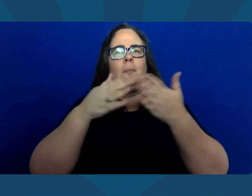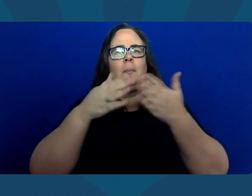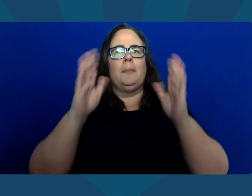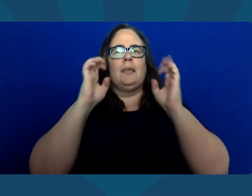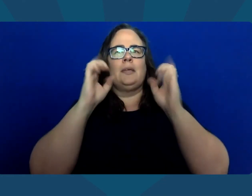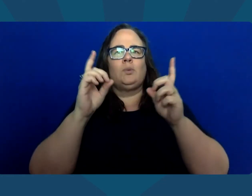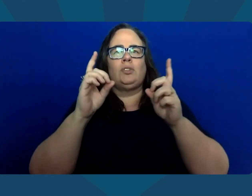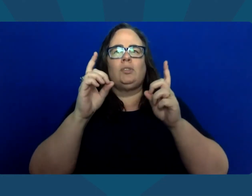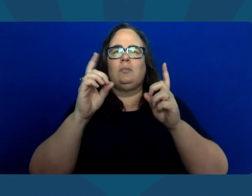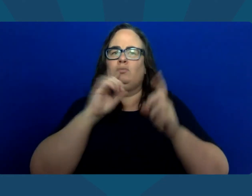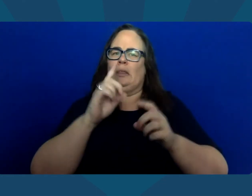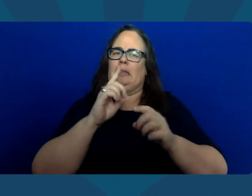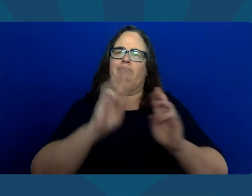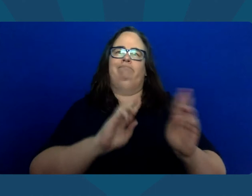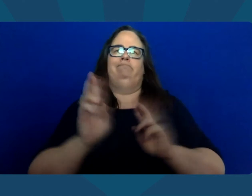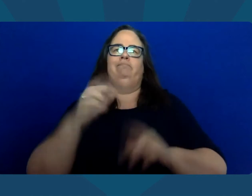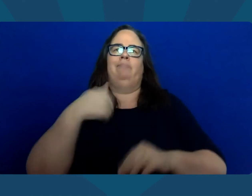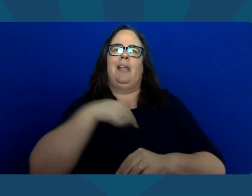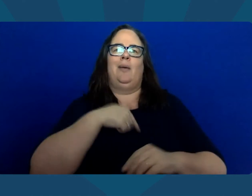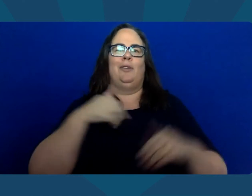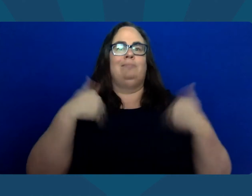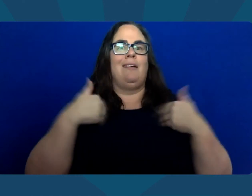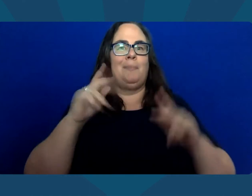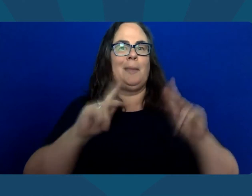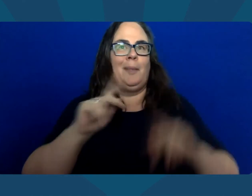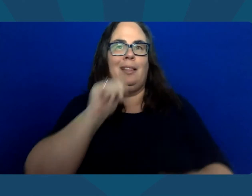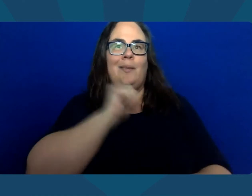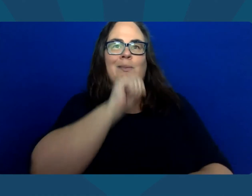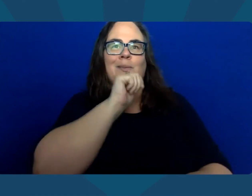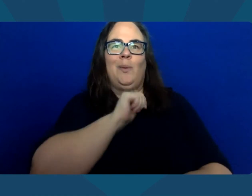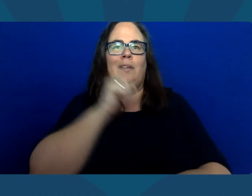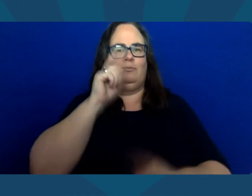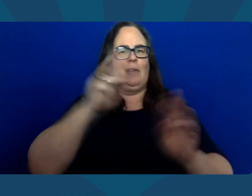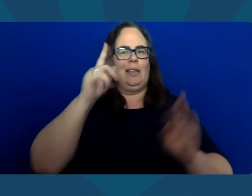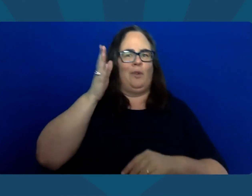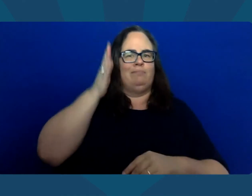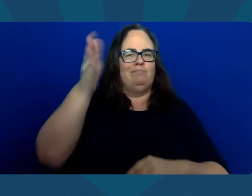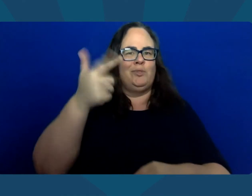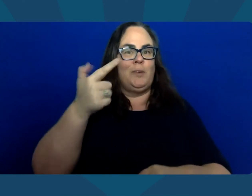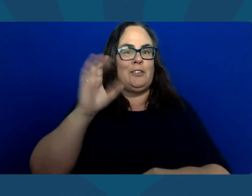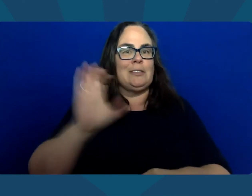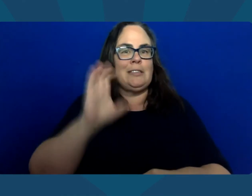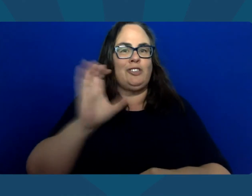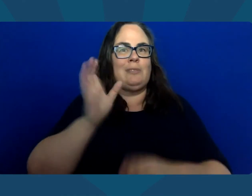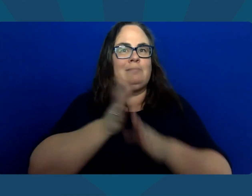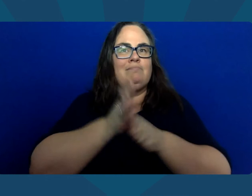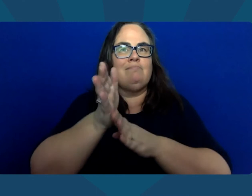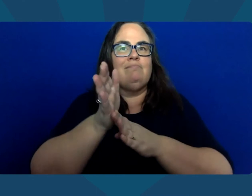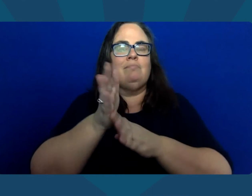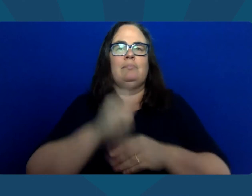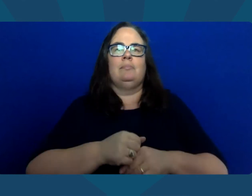Accessible and affordable public education that prepares Arizona's young people for 21st century